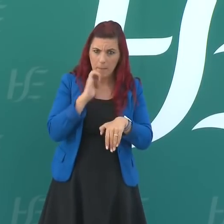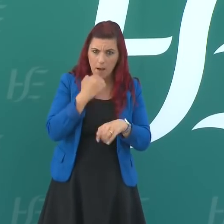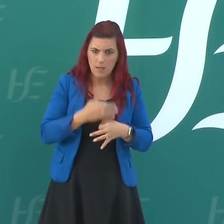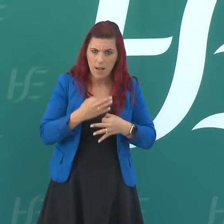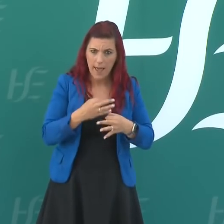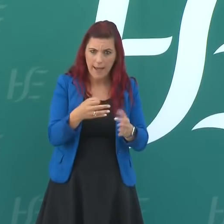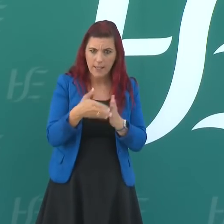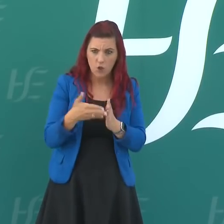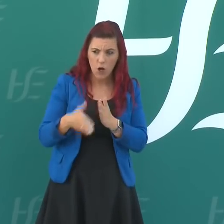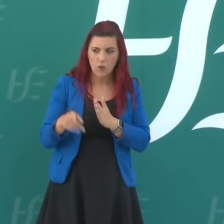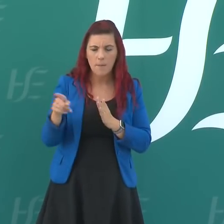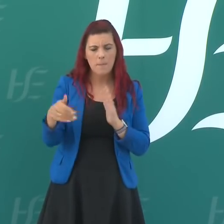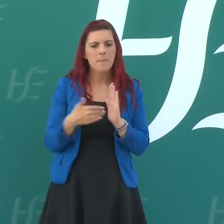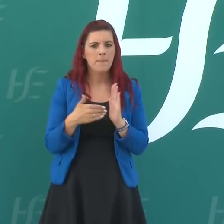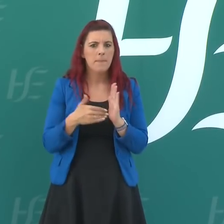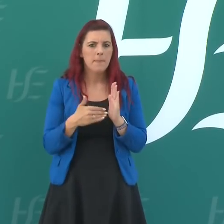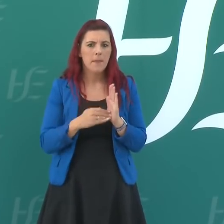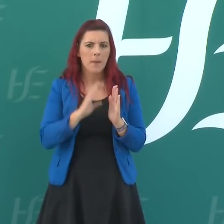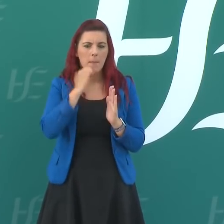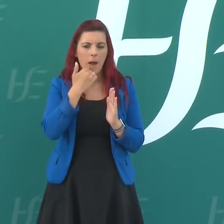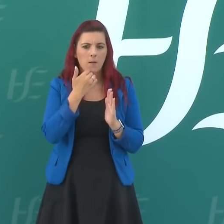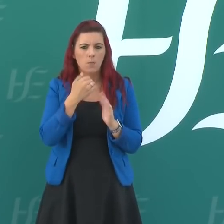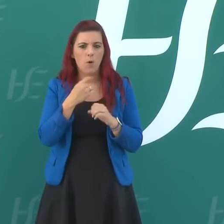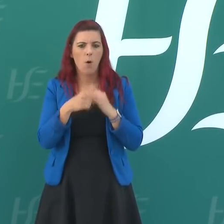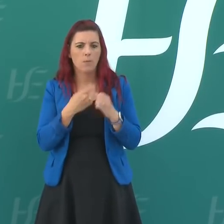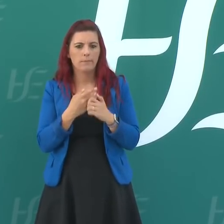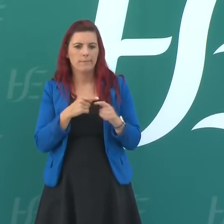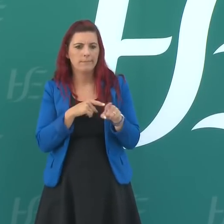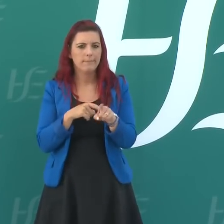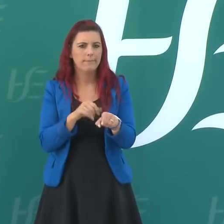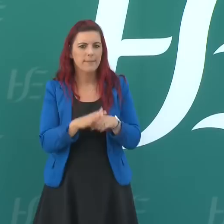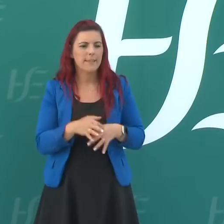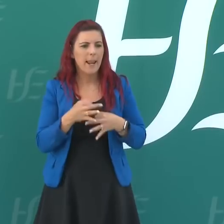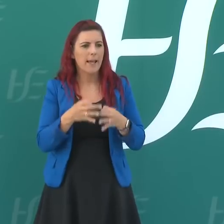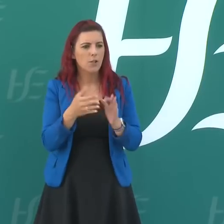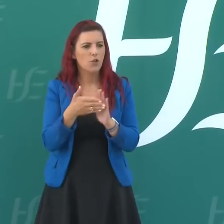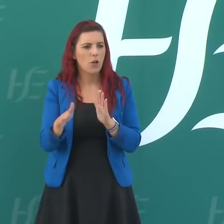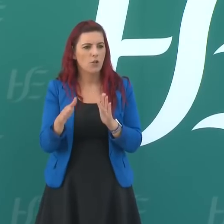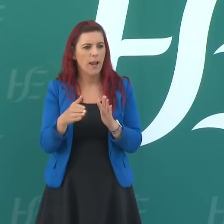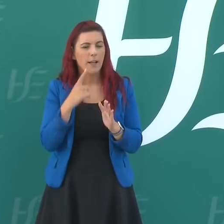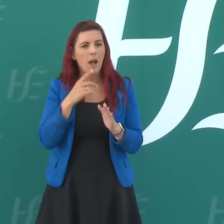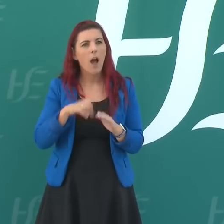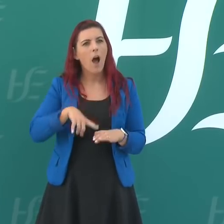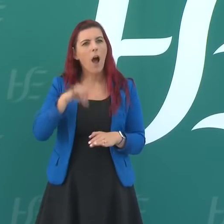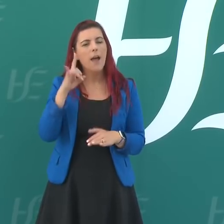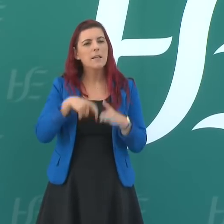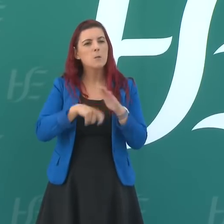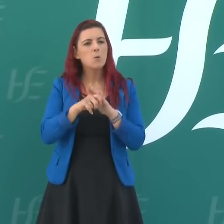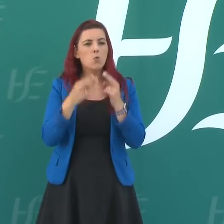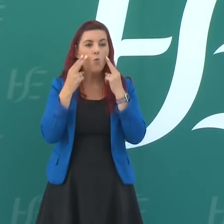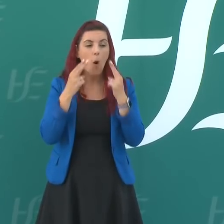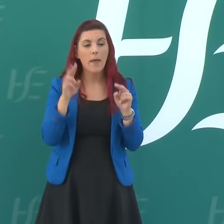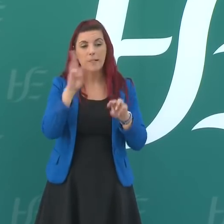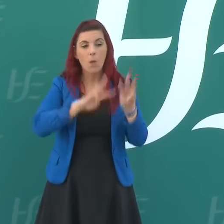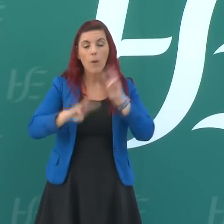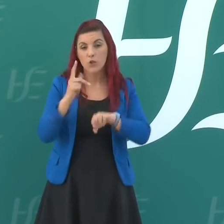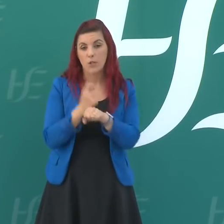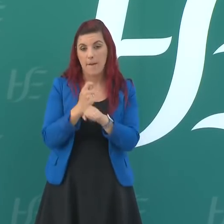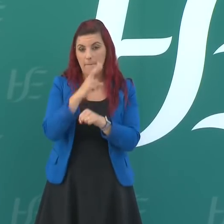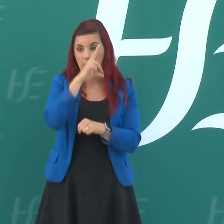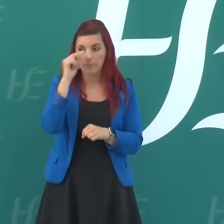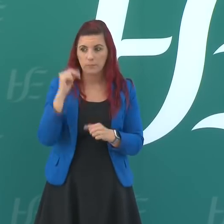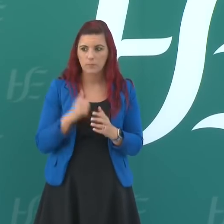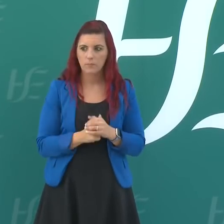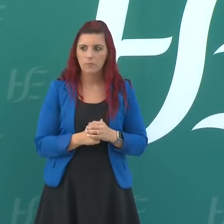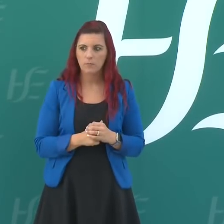think so we would always track our delayed transfers of care. So the highest, as an example of what that number would normally be, the highest we went to in the winter period, so seems